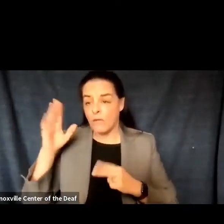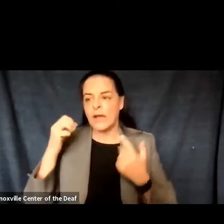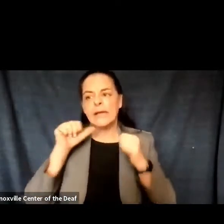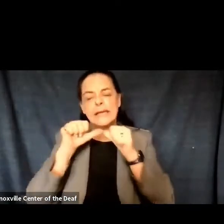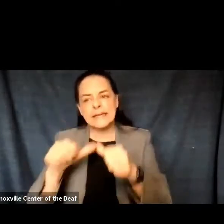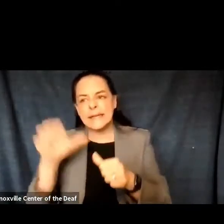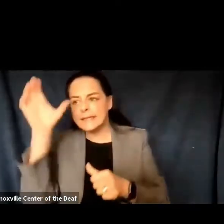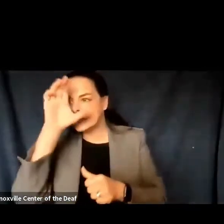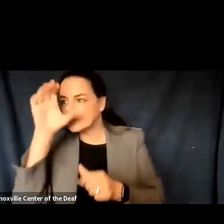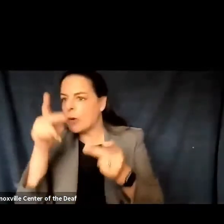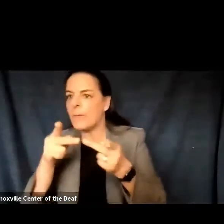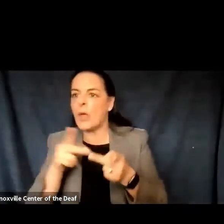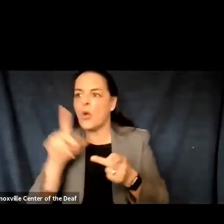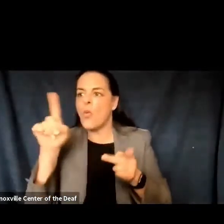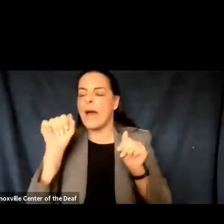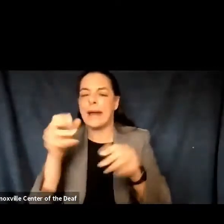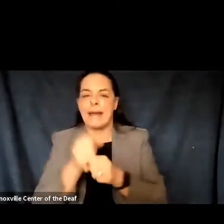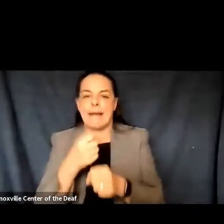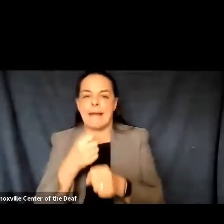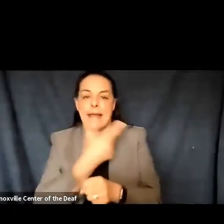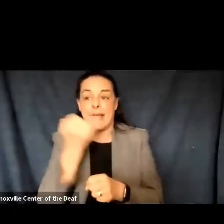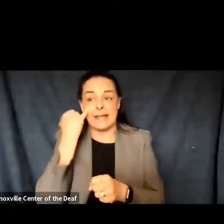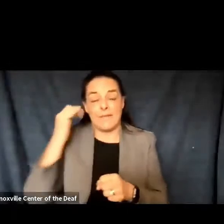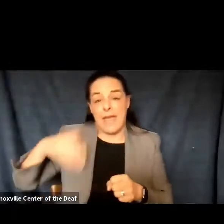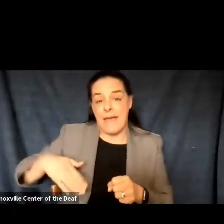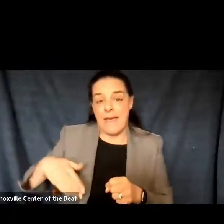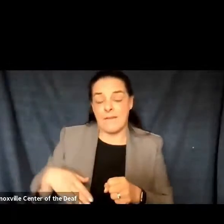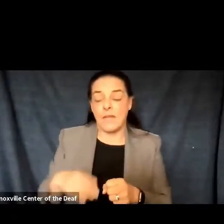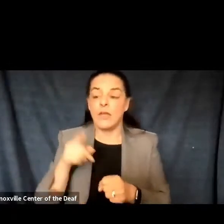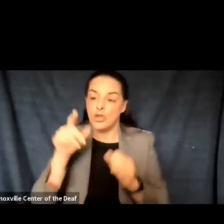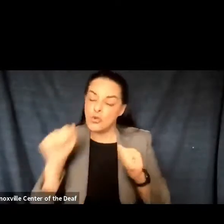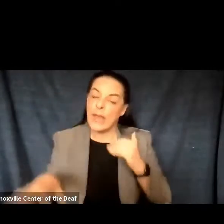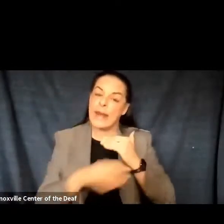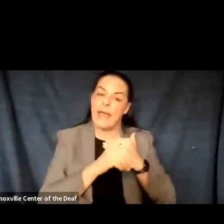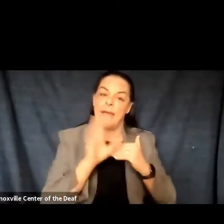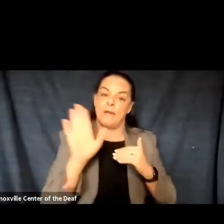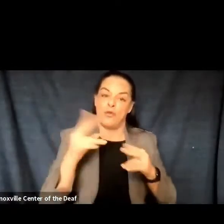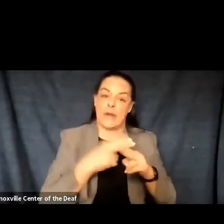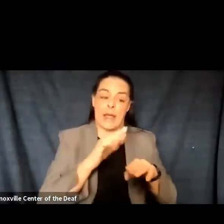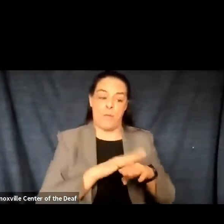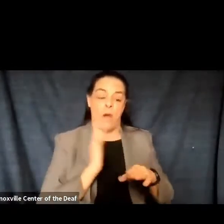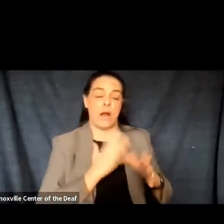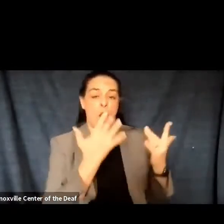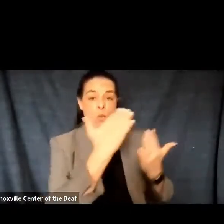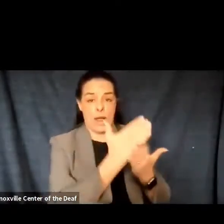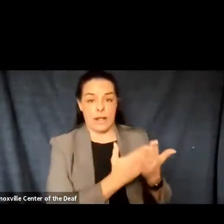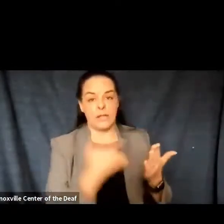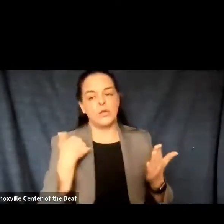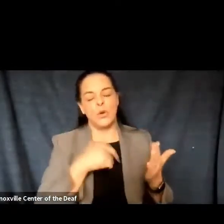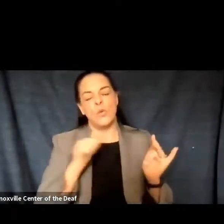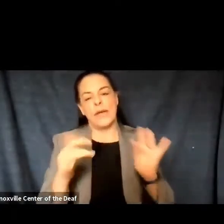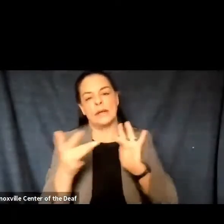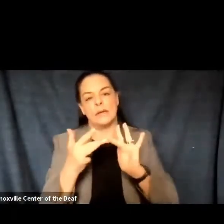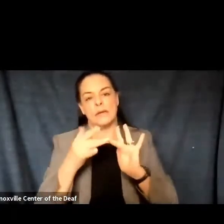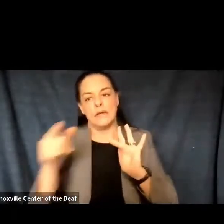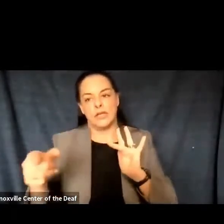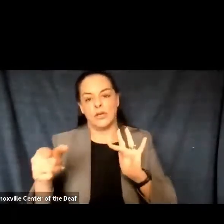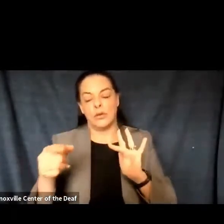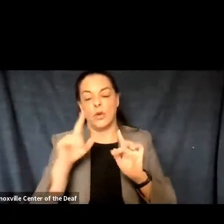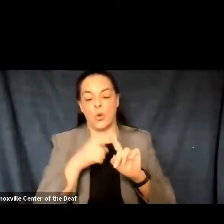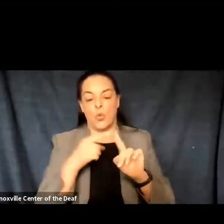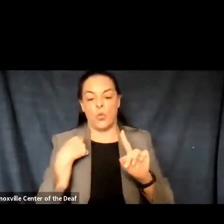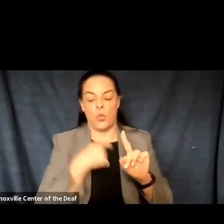out opportunities to get vaccinated if they haven't already. You can get on our wait list now. And so we can reach out to you when we